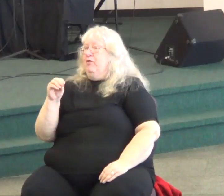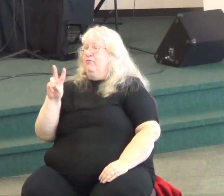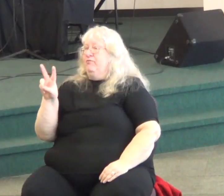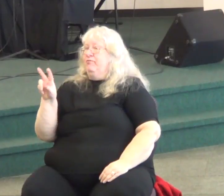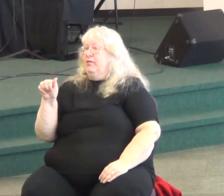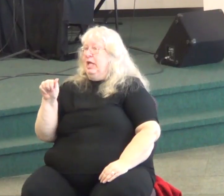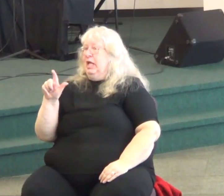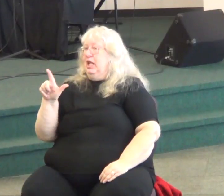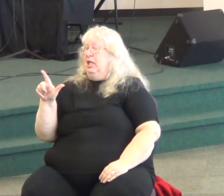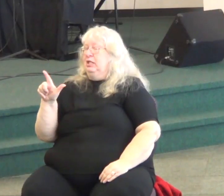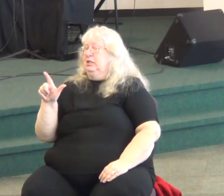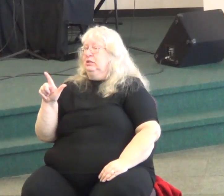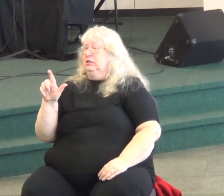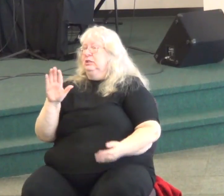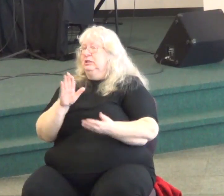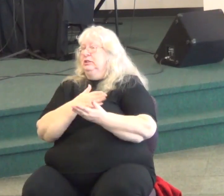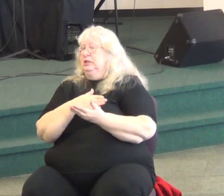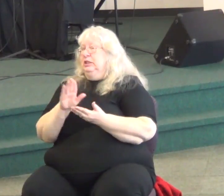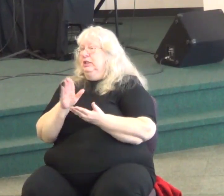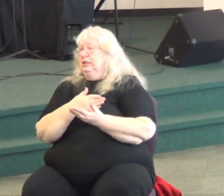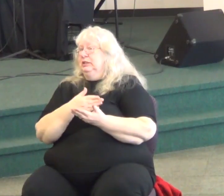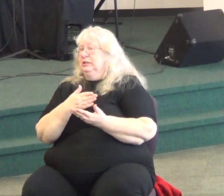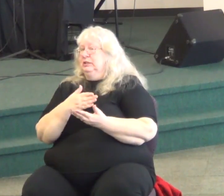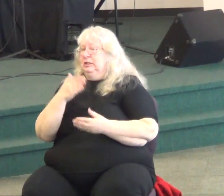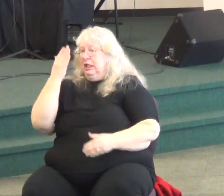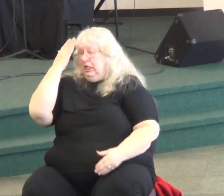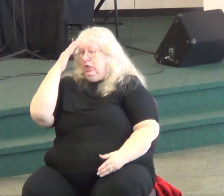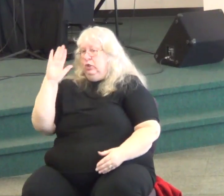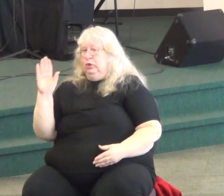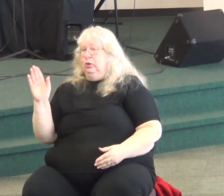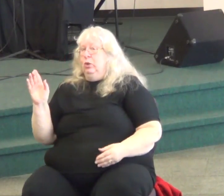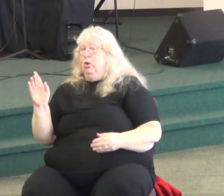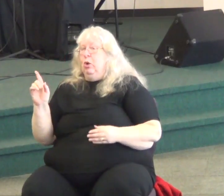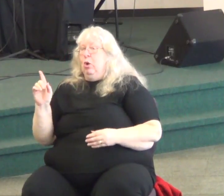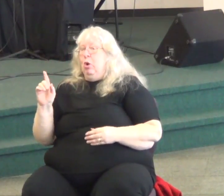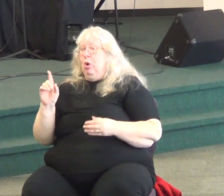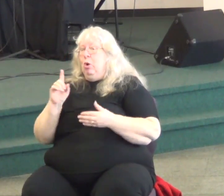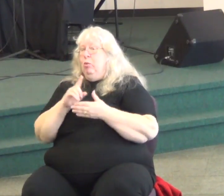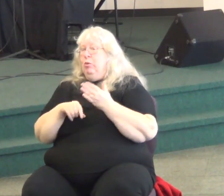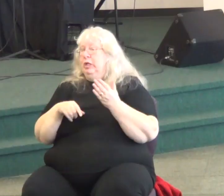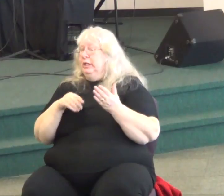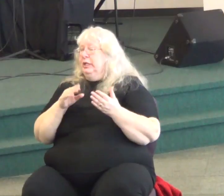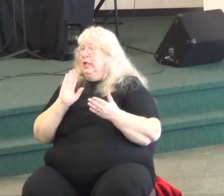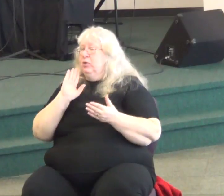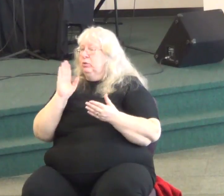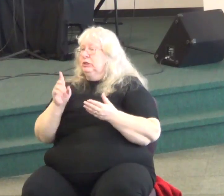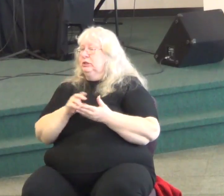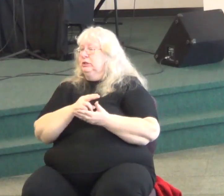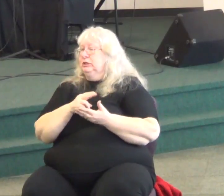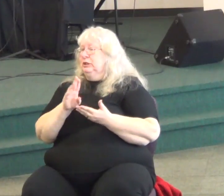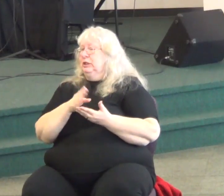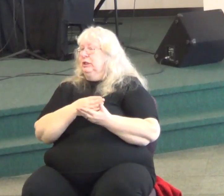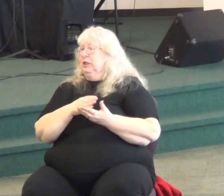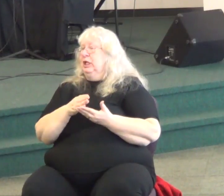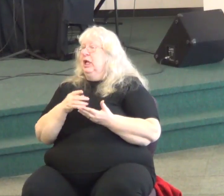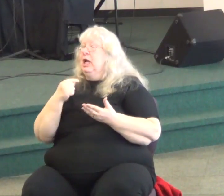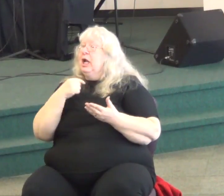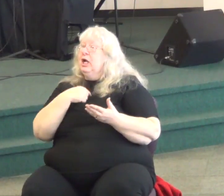God anointed and appointed. And they're going to sing. And I want all of you to sit here and think where